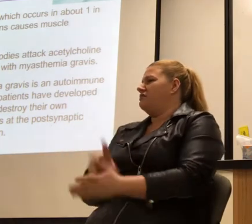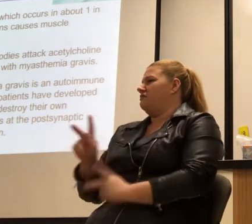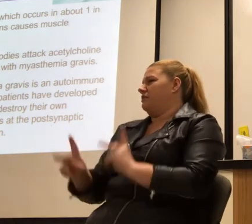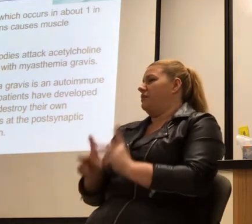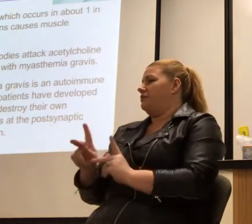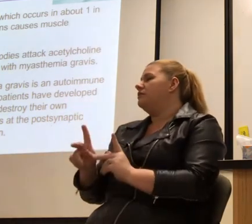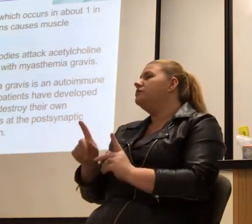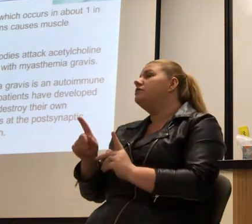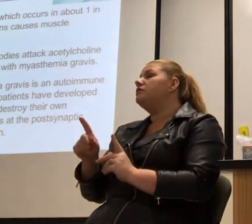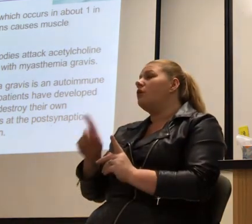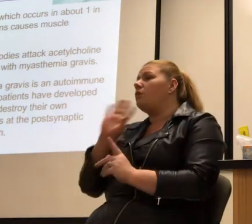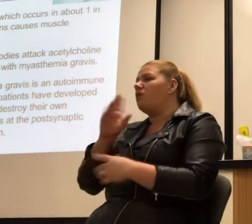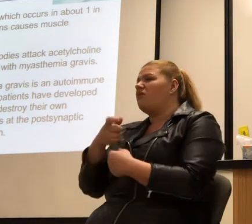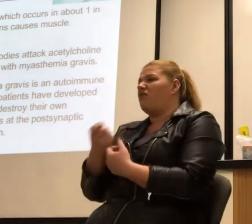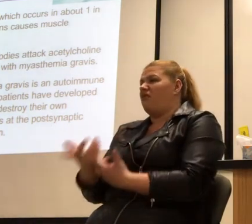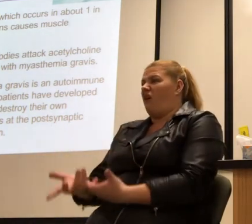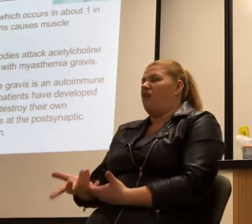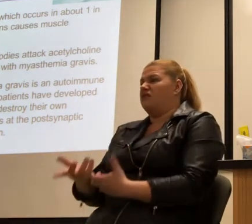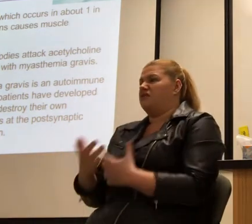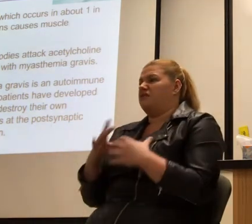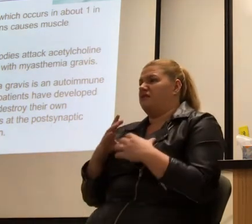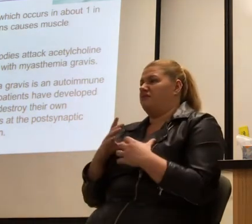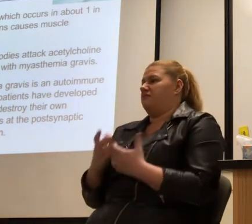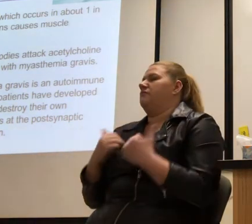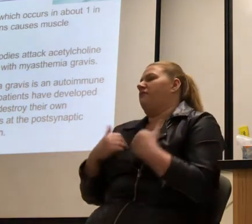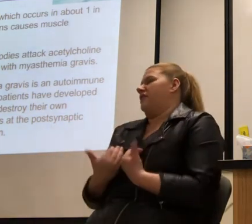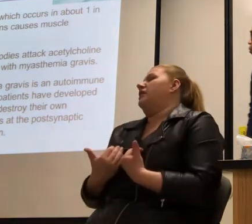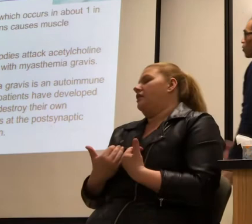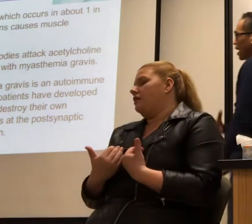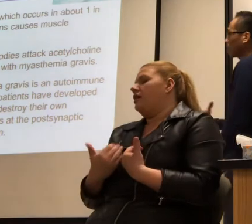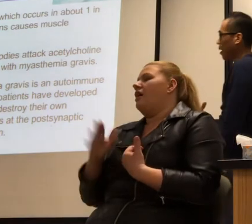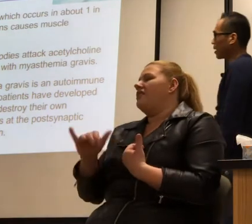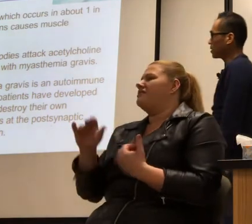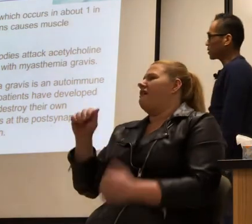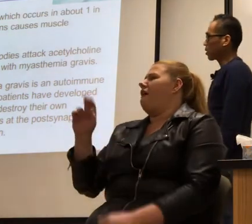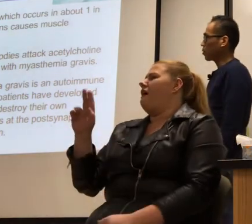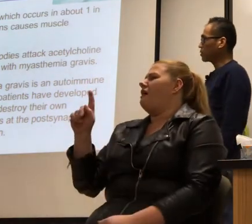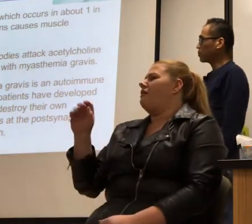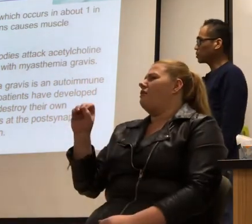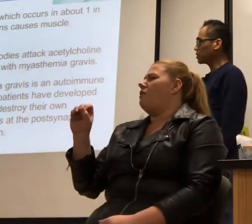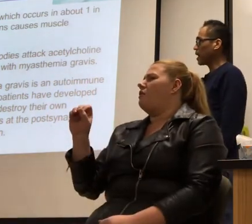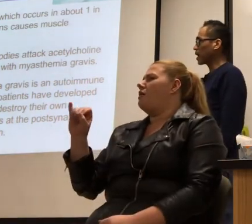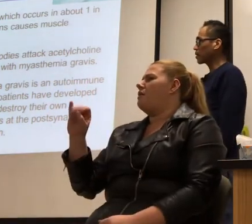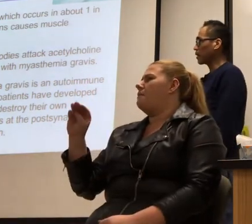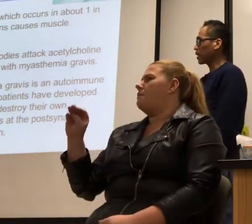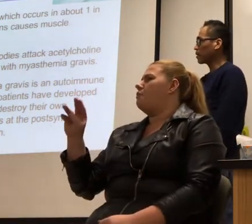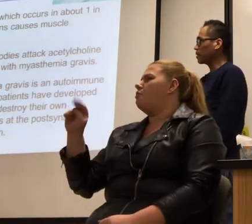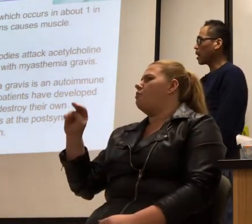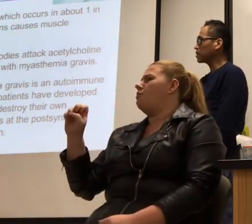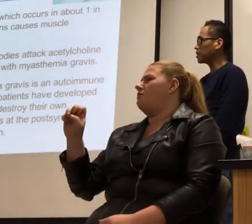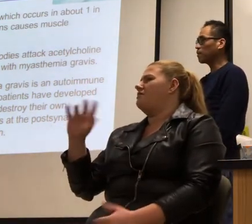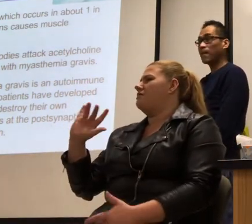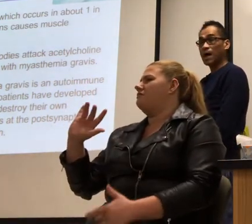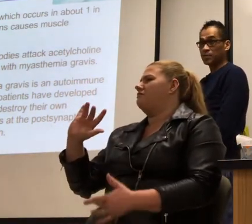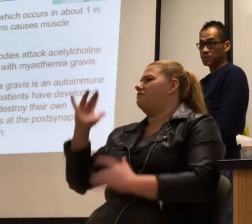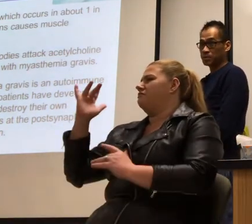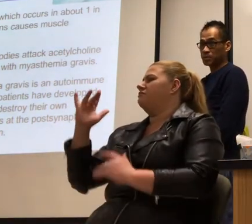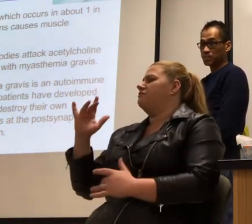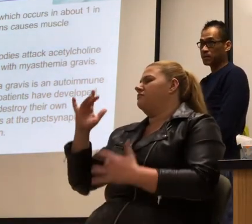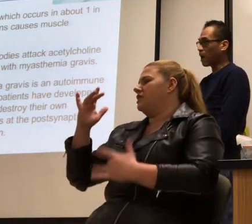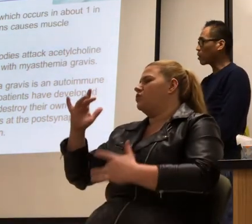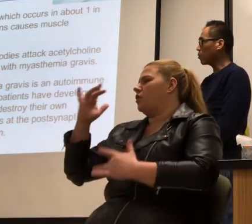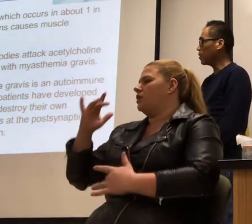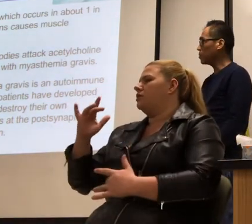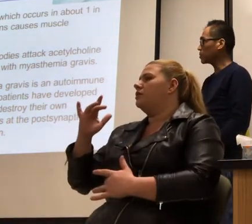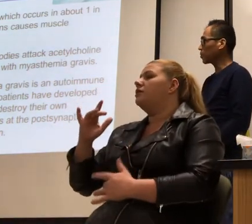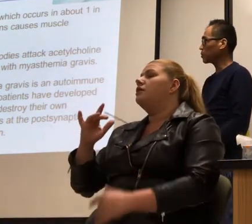pathologically what's happening, it's an autoimmune disorder. Normally your own antibodies are only supposed to attack like non-cell pathogens.